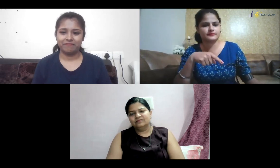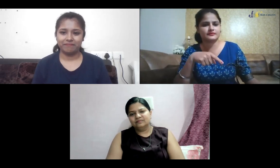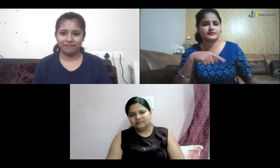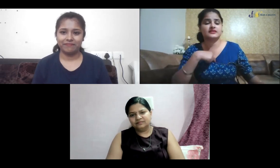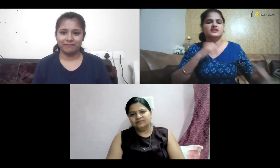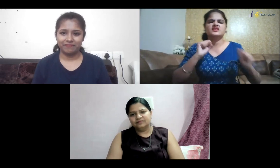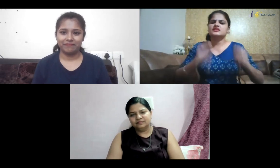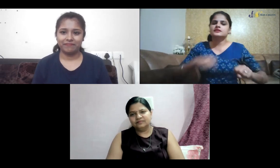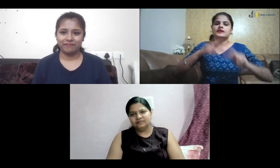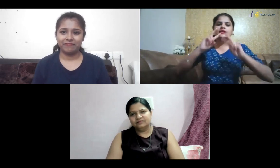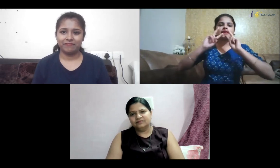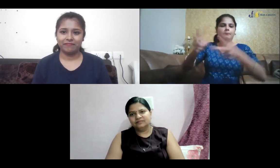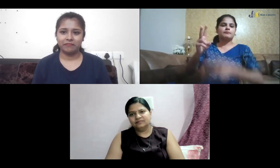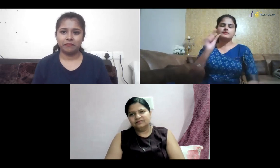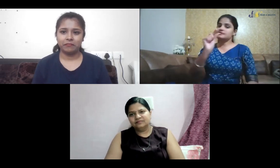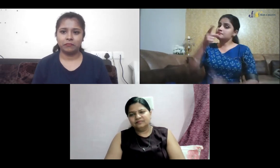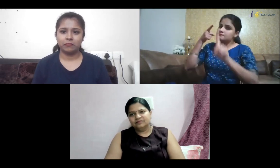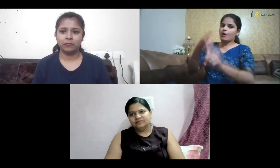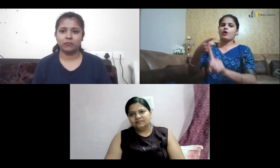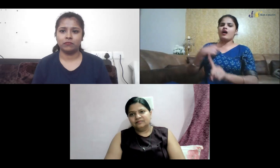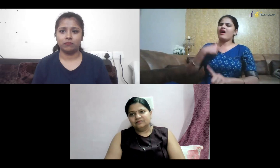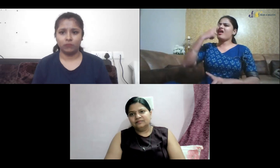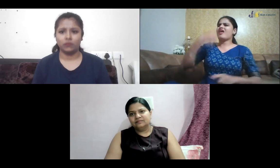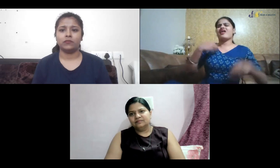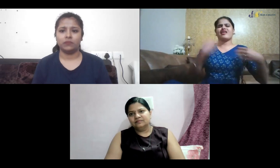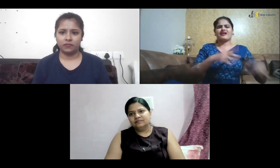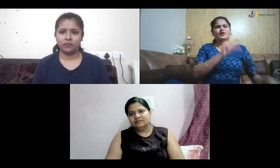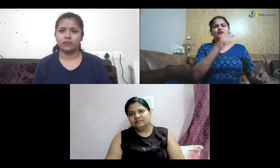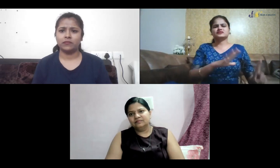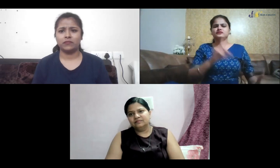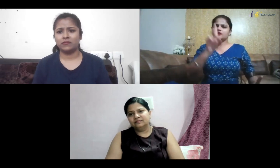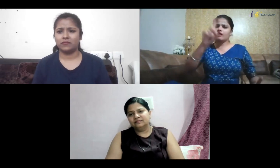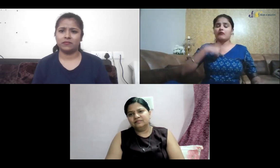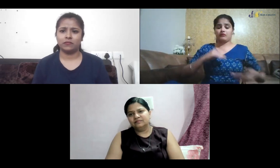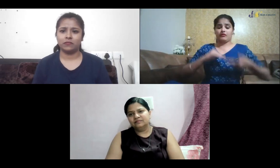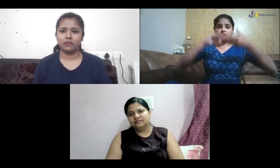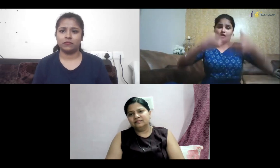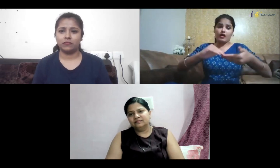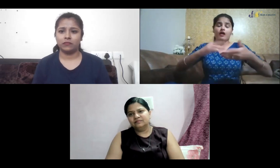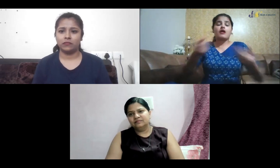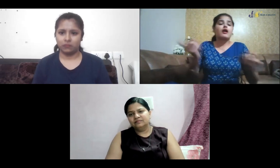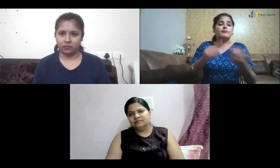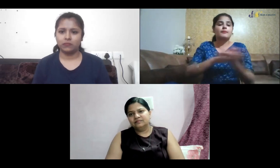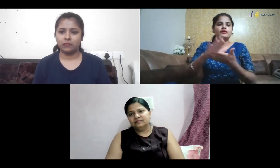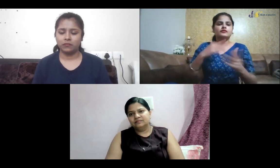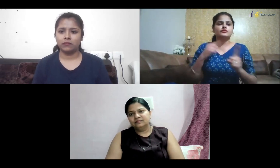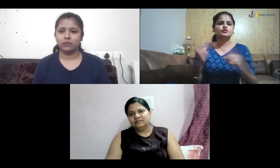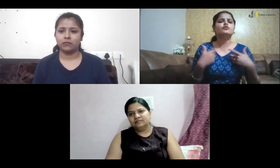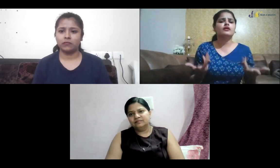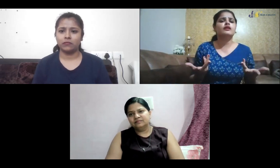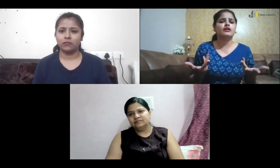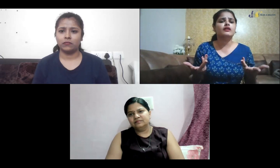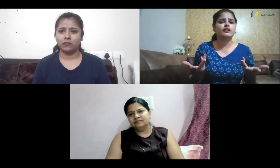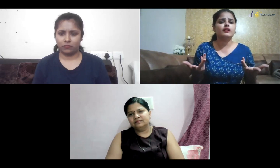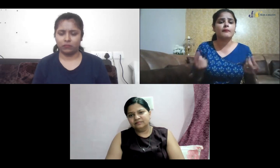puppet? They just allowed us to study till 8. After that, what's the point? So if we are saying